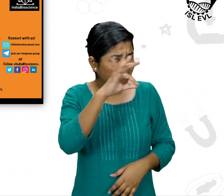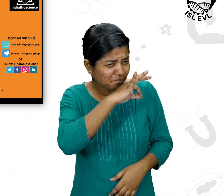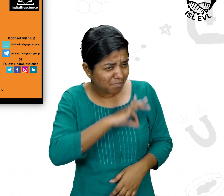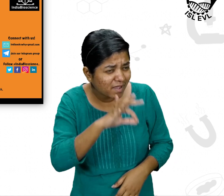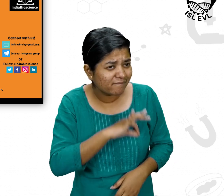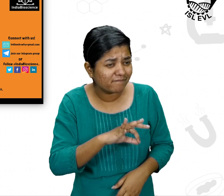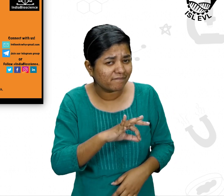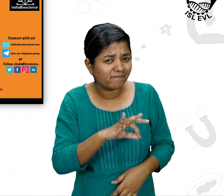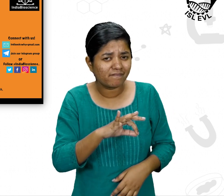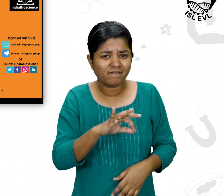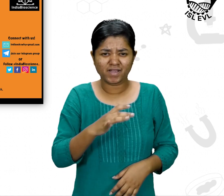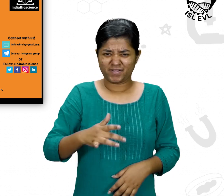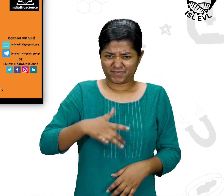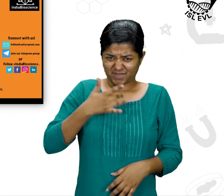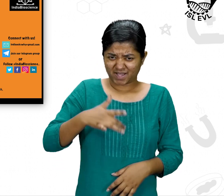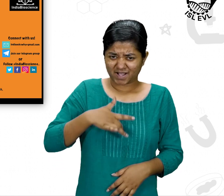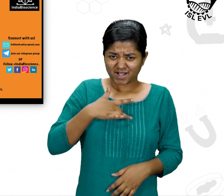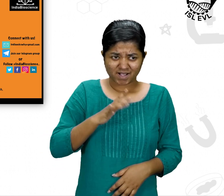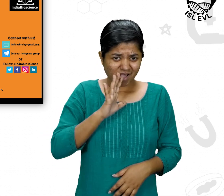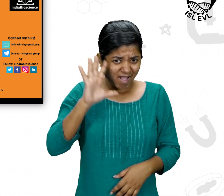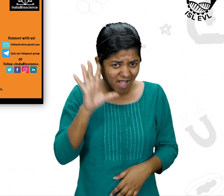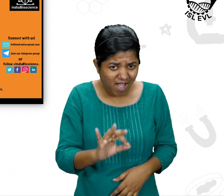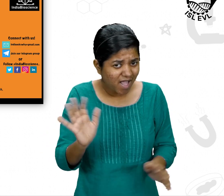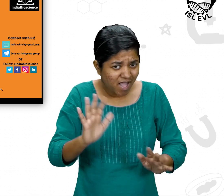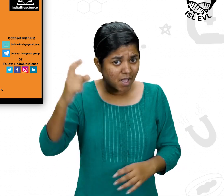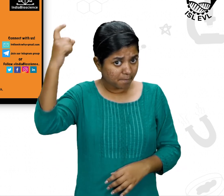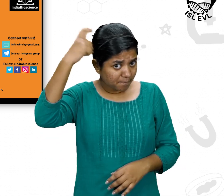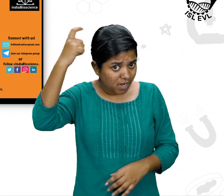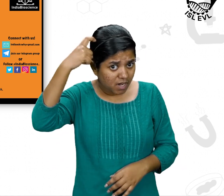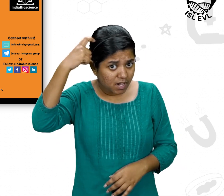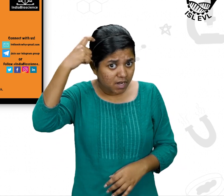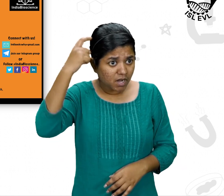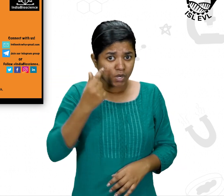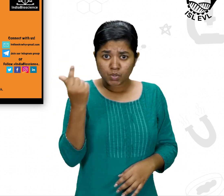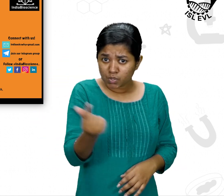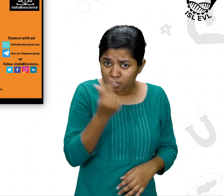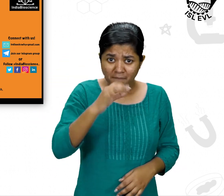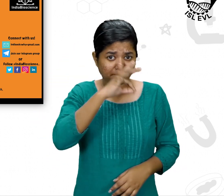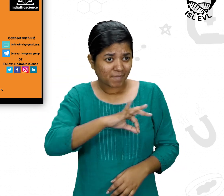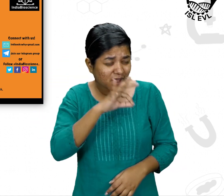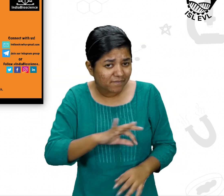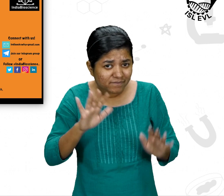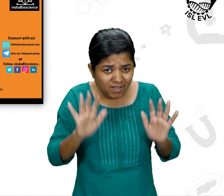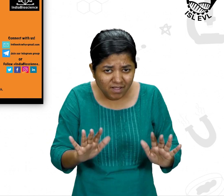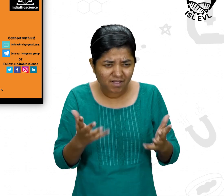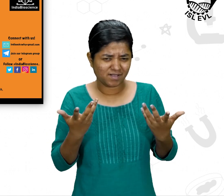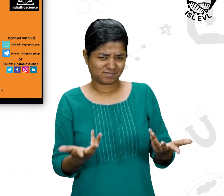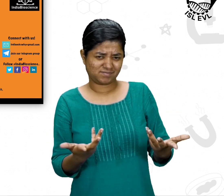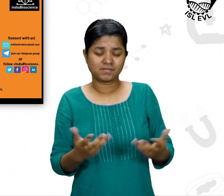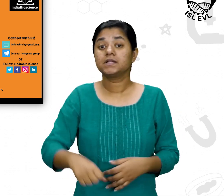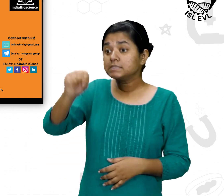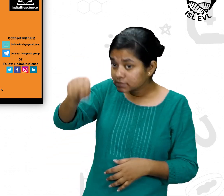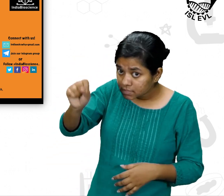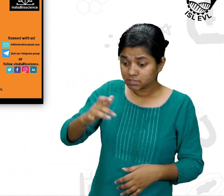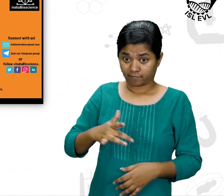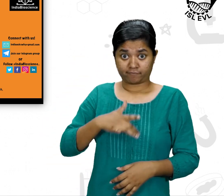the latest research study says. Cuteness is an emotion we feel when we are attracted to a newborn baby.